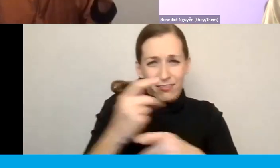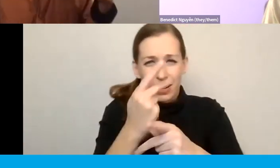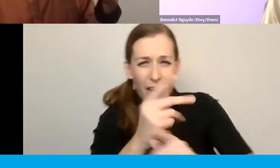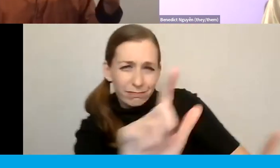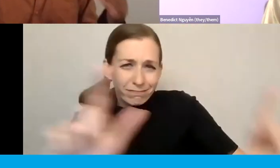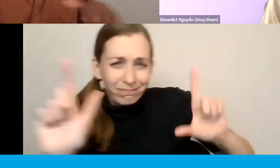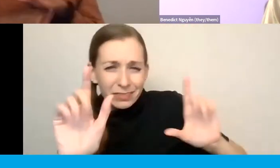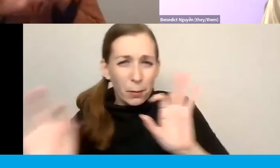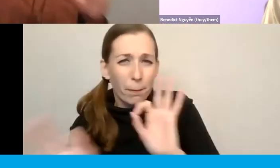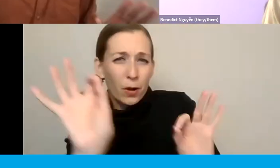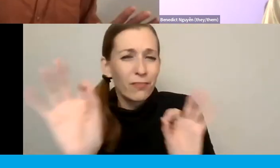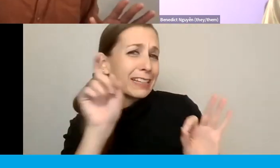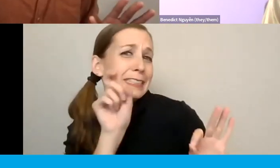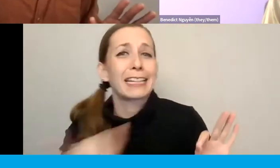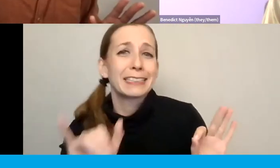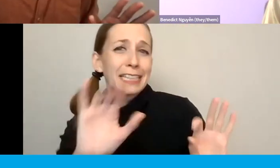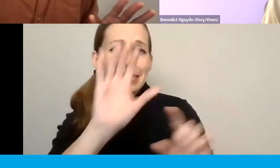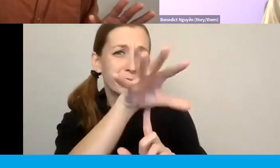the material. It felt